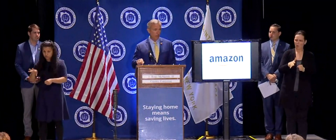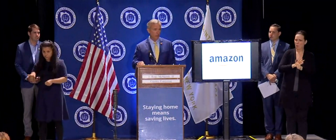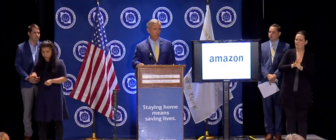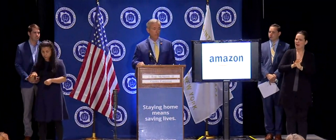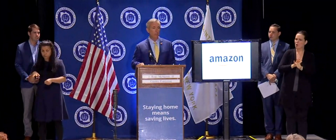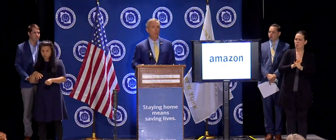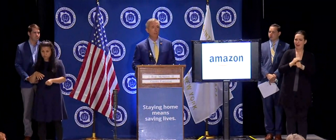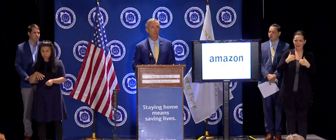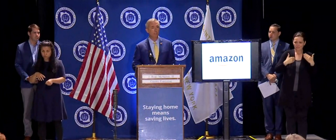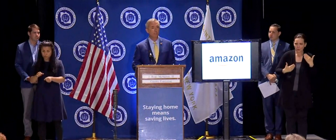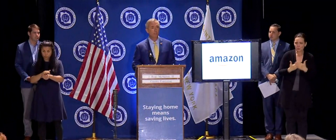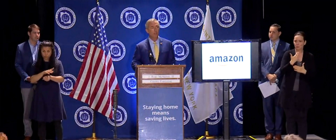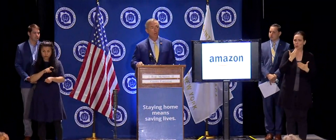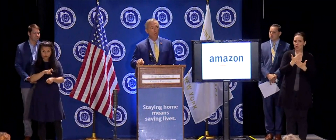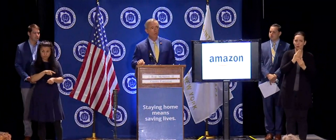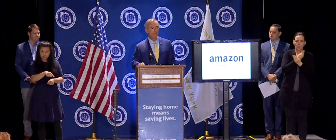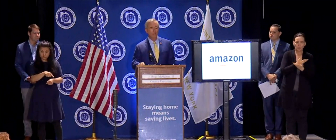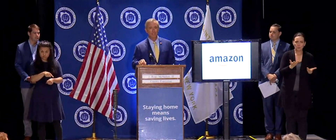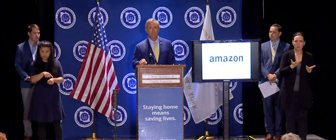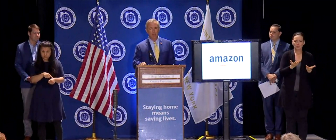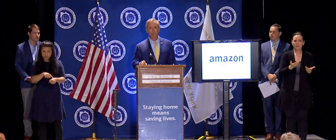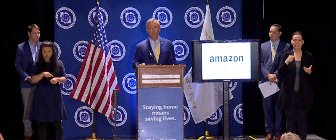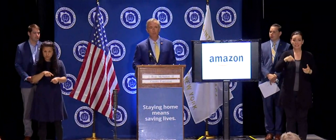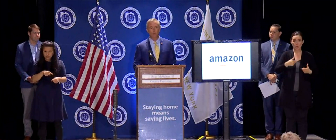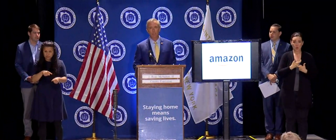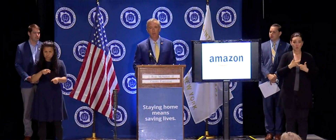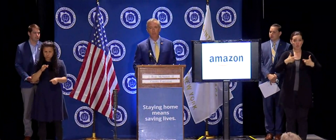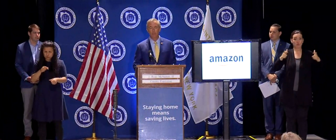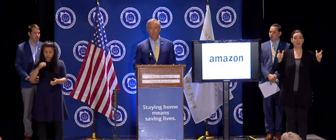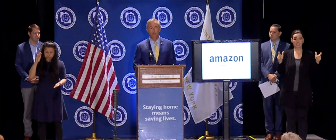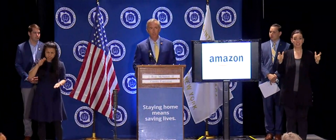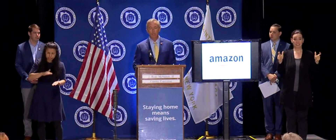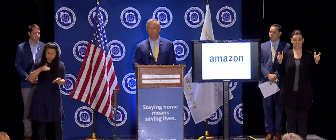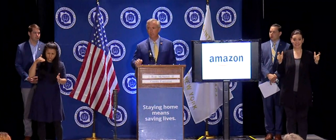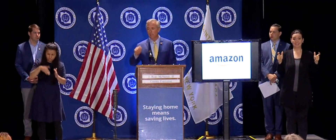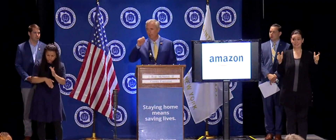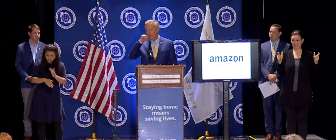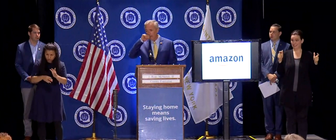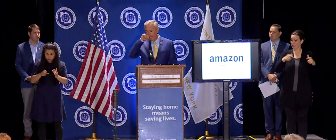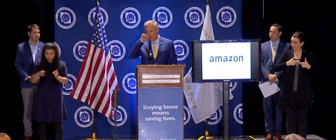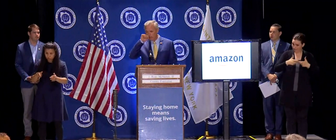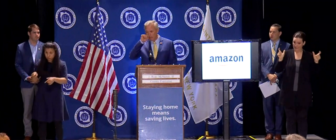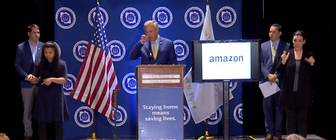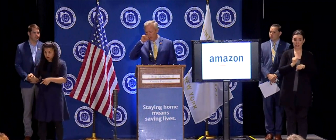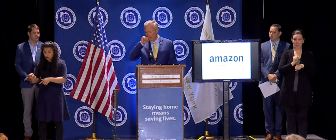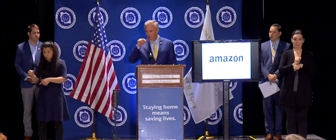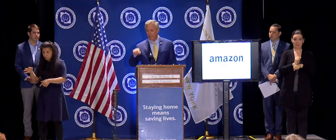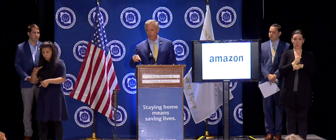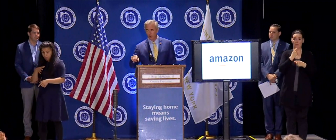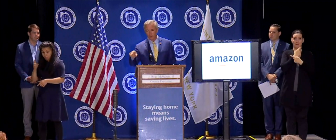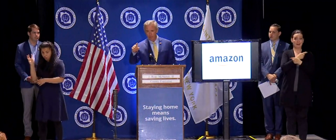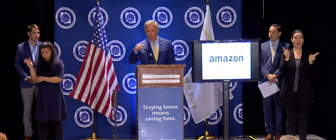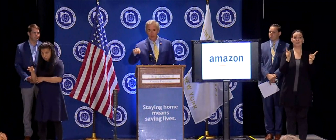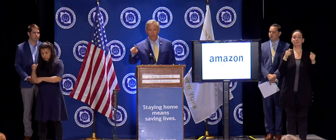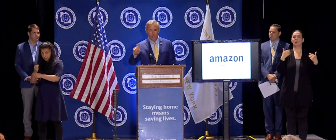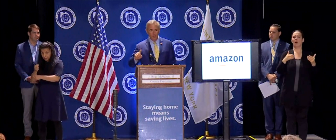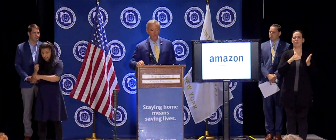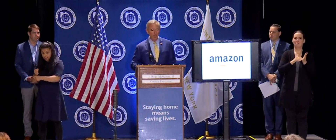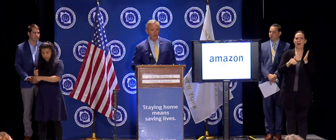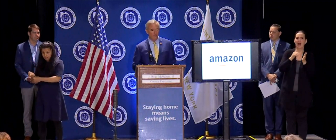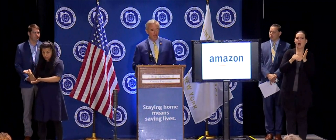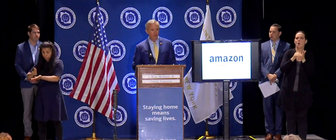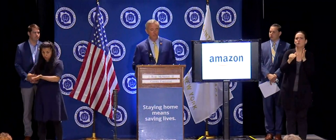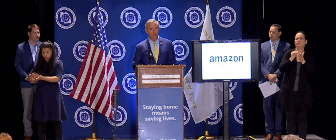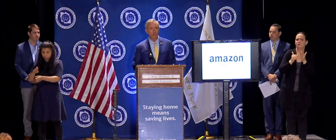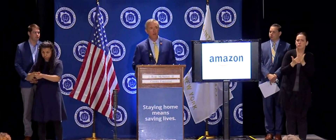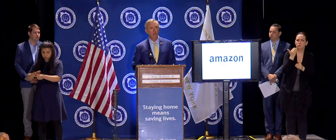that's been the worst since the Great Depression, we're announcing thousands of new jobs. That's pretty amazing. And when I was in high school, working my